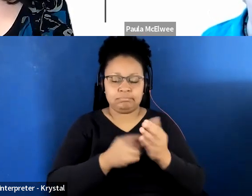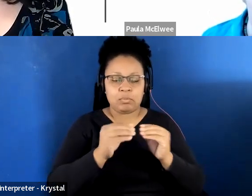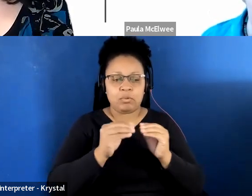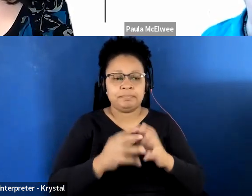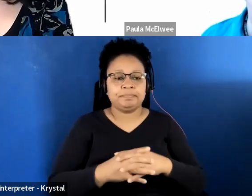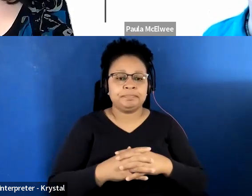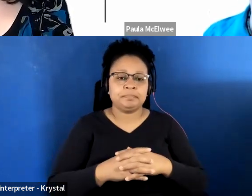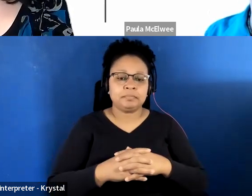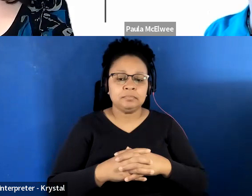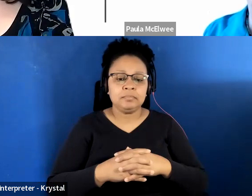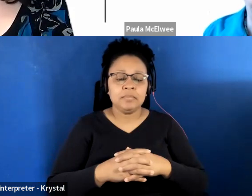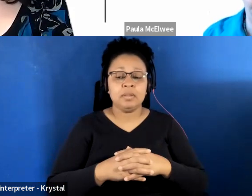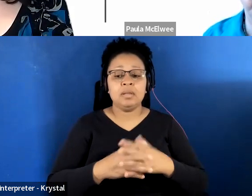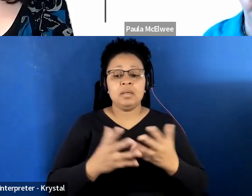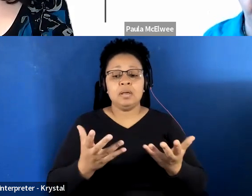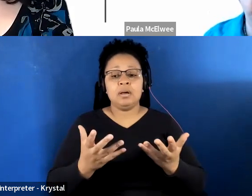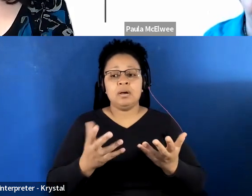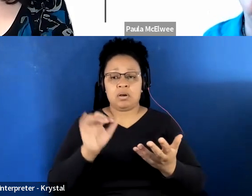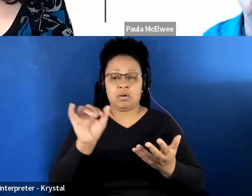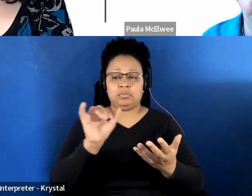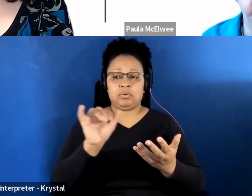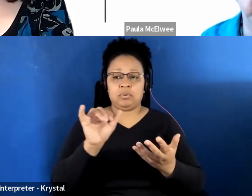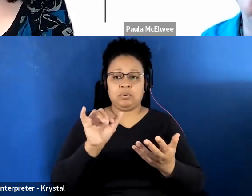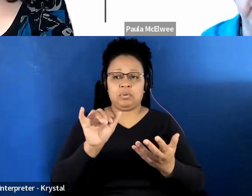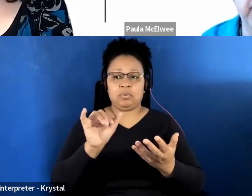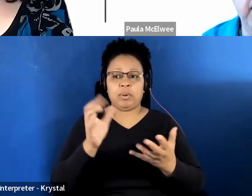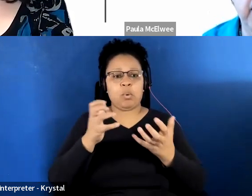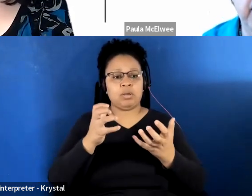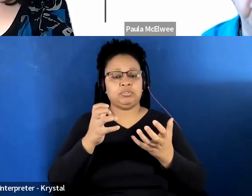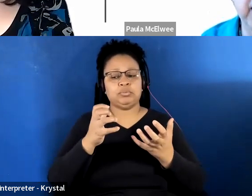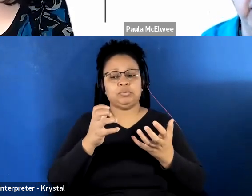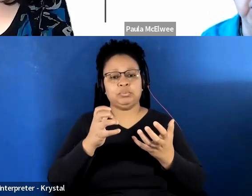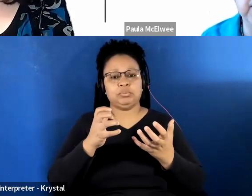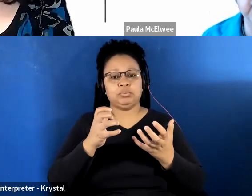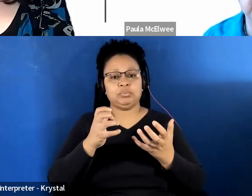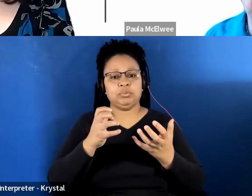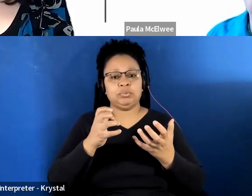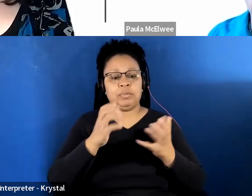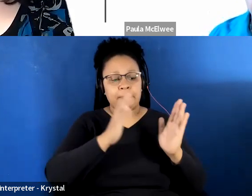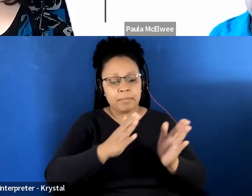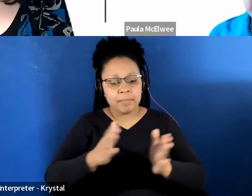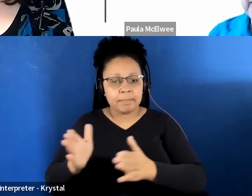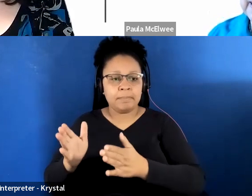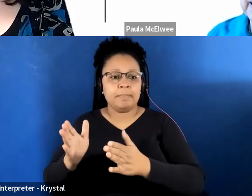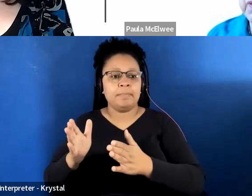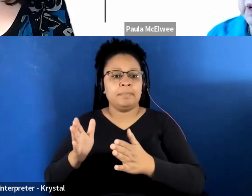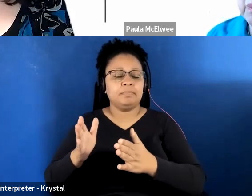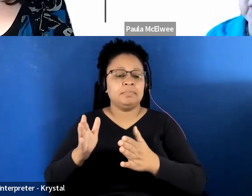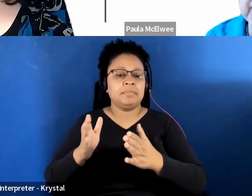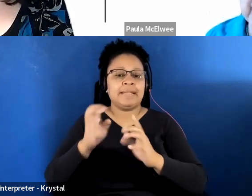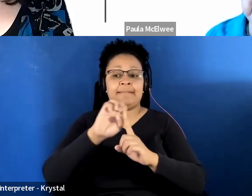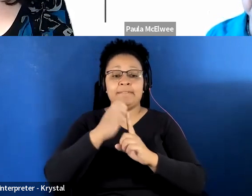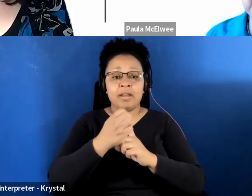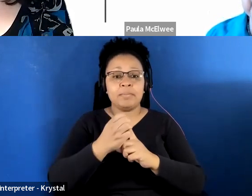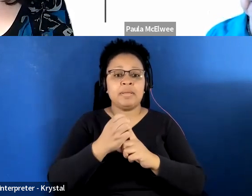part of what we want to do too is prepare an environment that is an environment